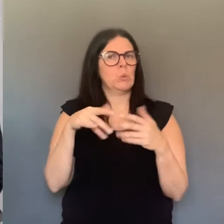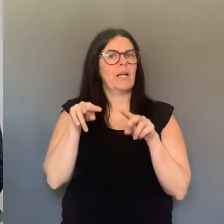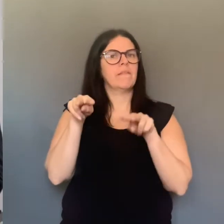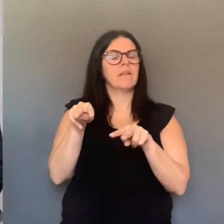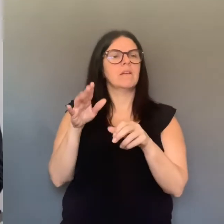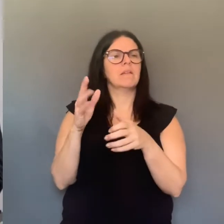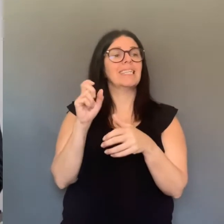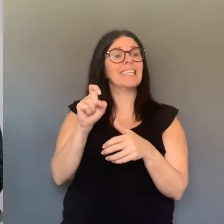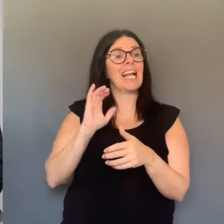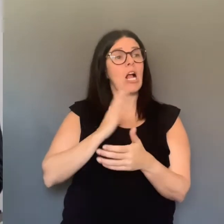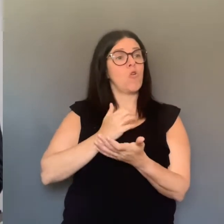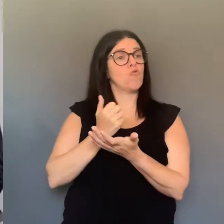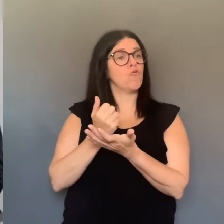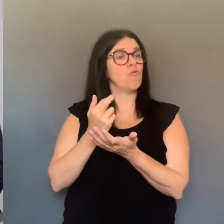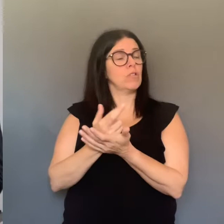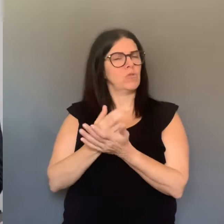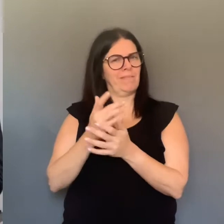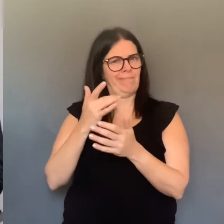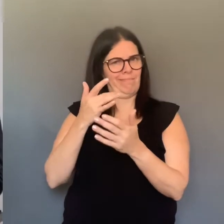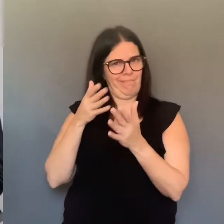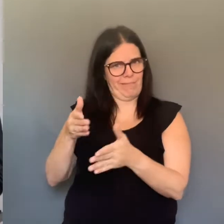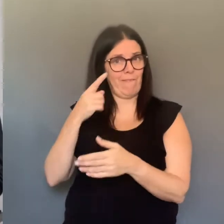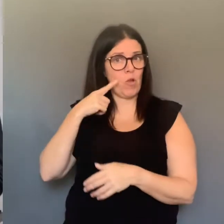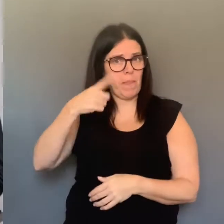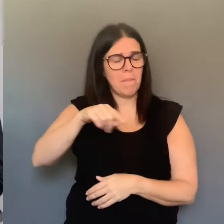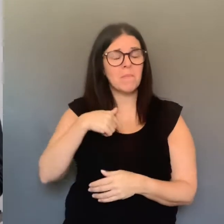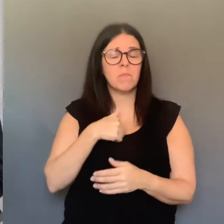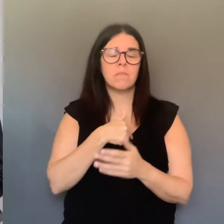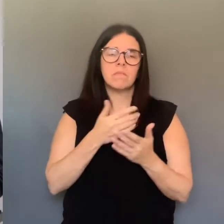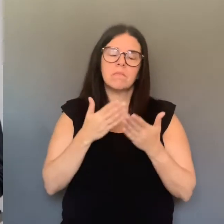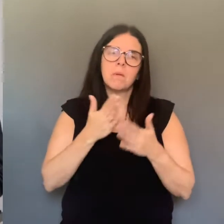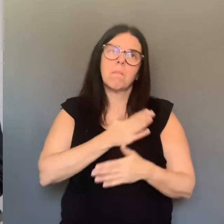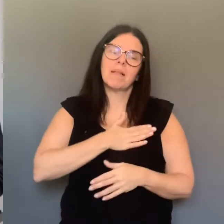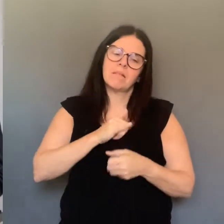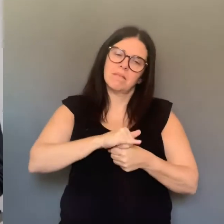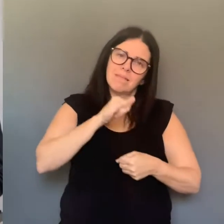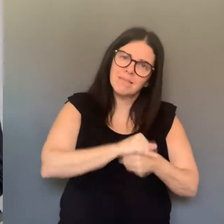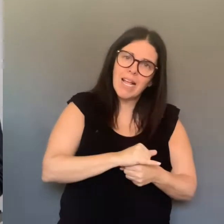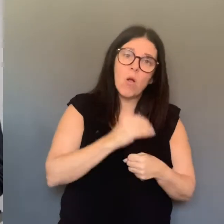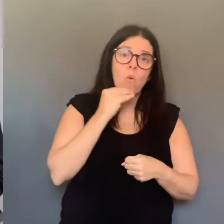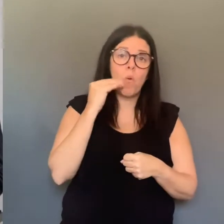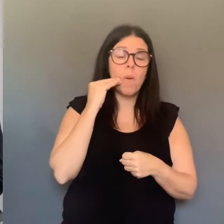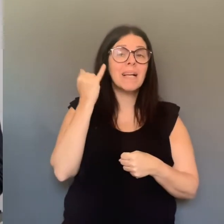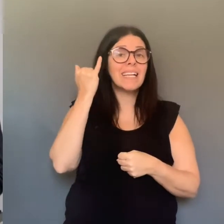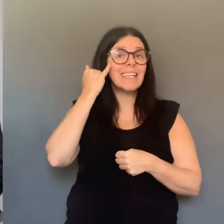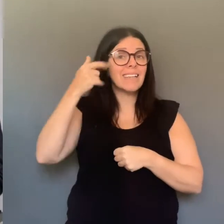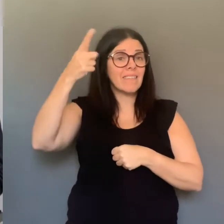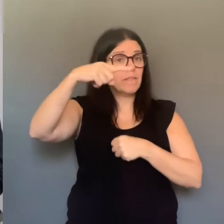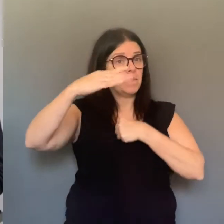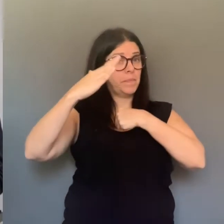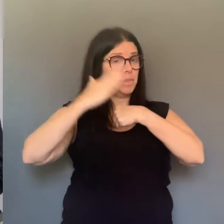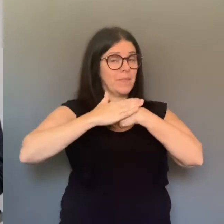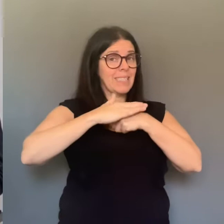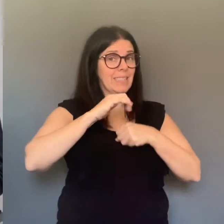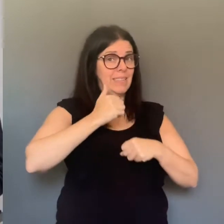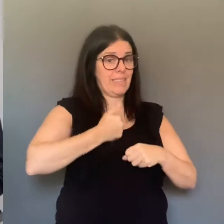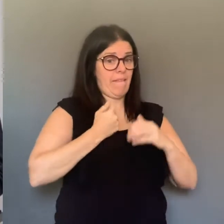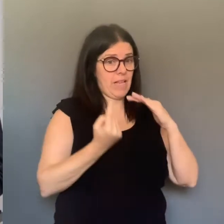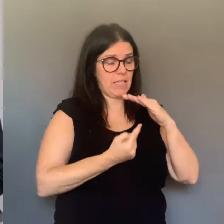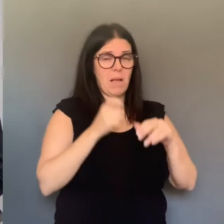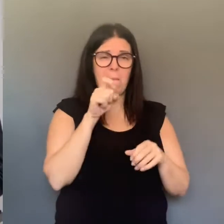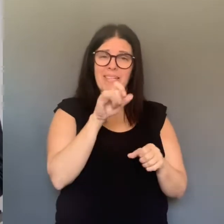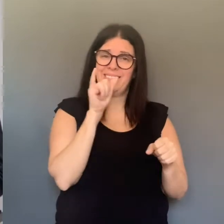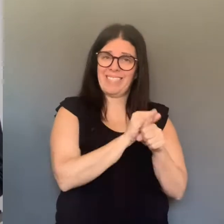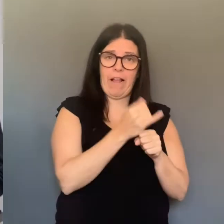for 14 days or until the time when when public health asks you to come out of the isolation. Look after your